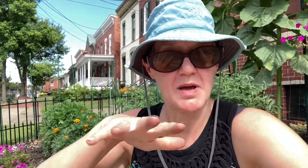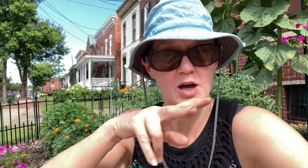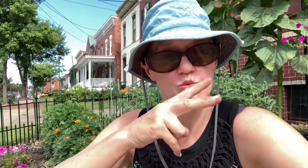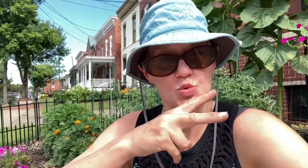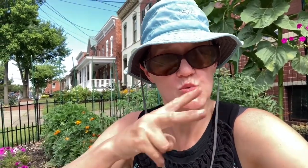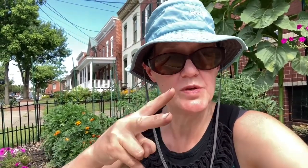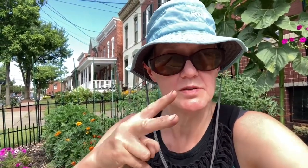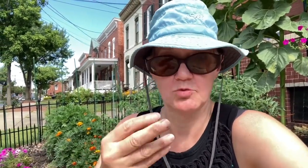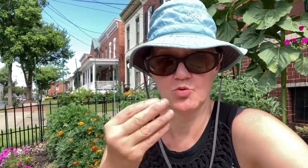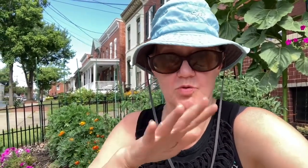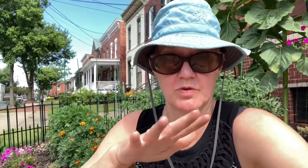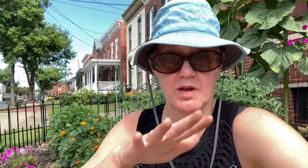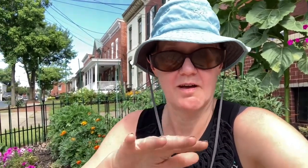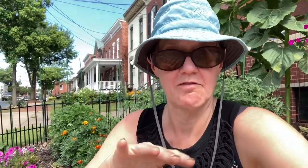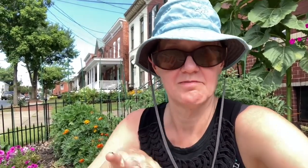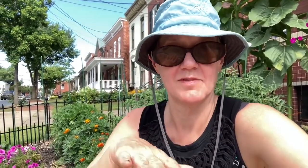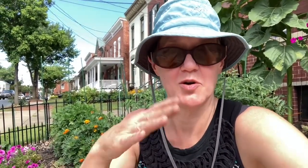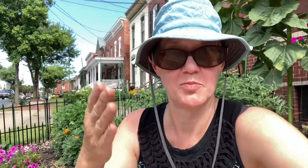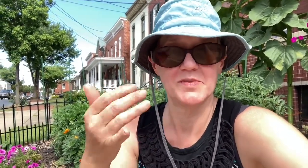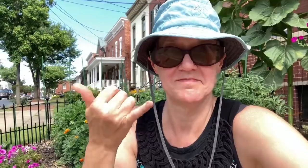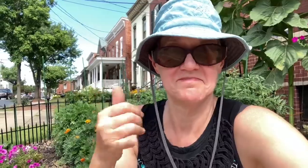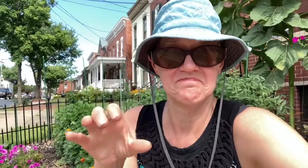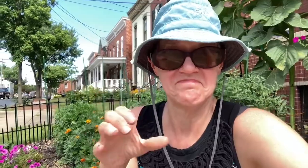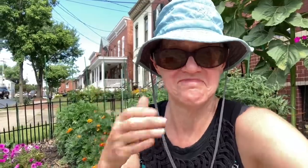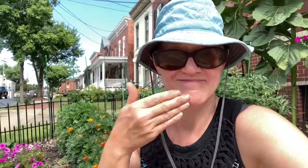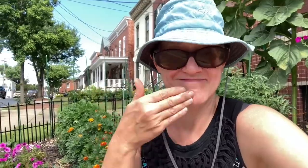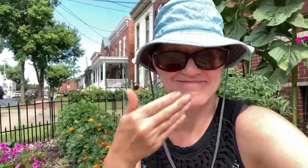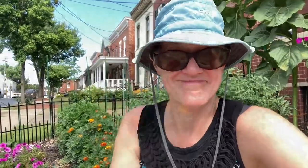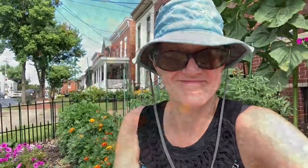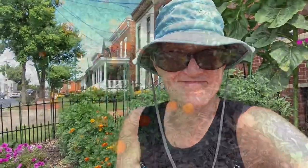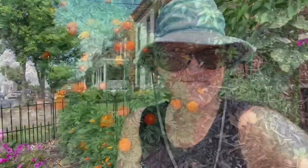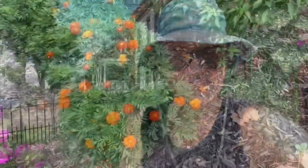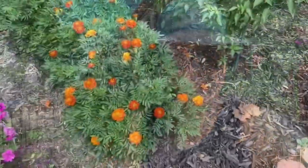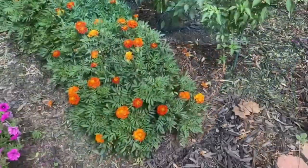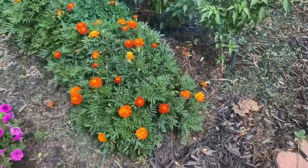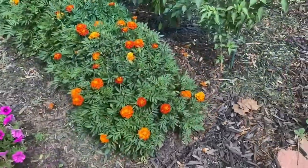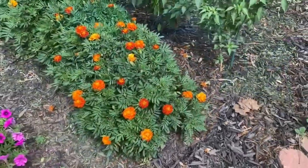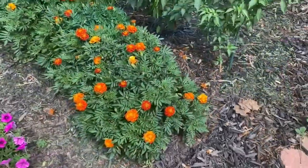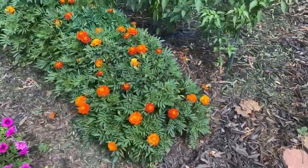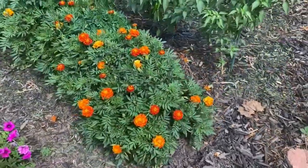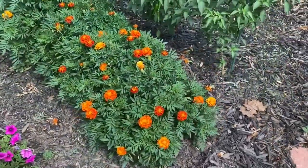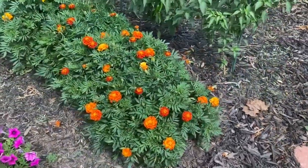of weeks, they were big enough. I could take it off, and now they're doing great.